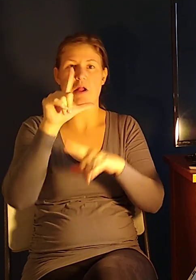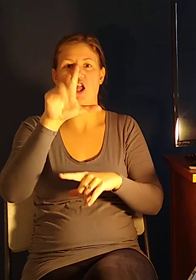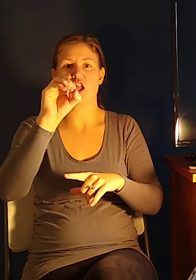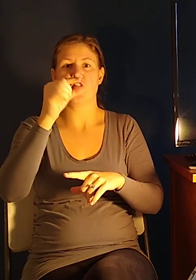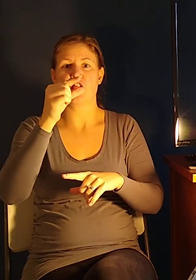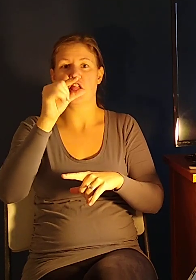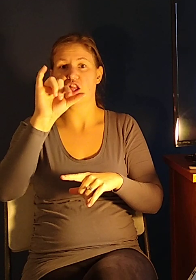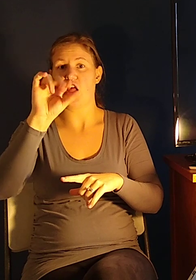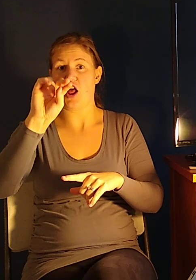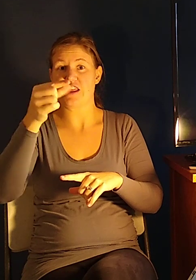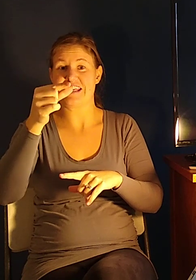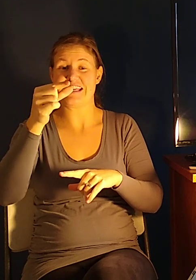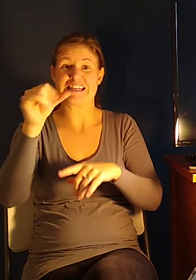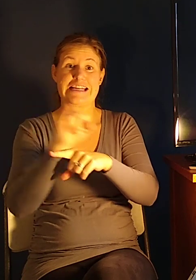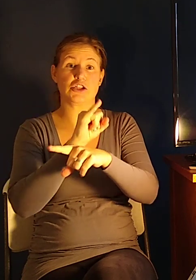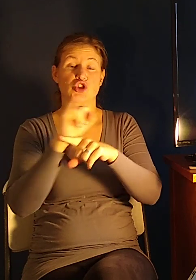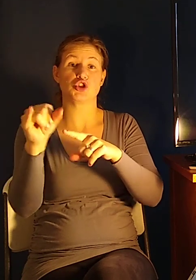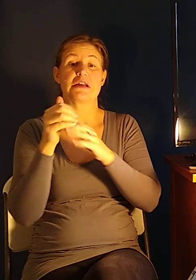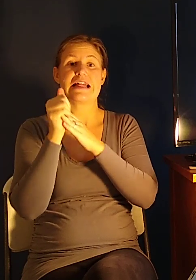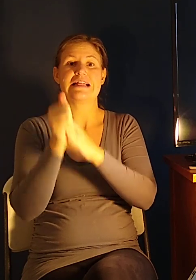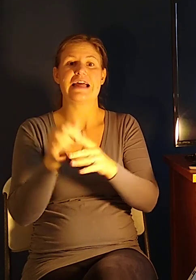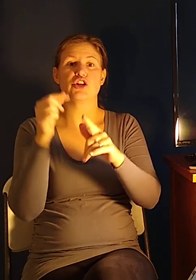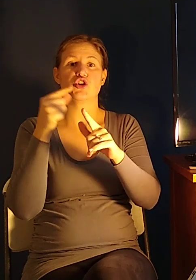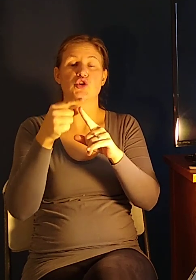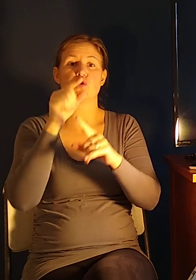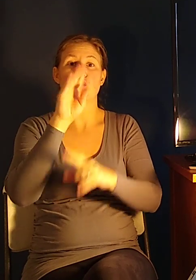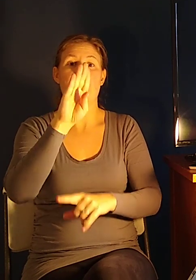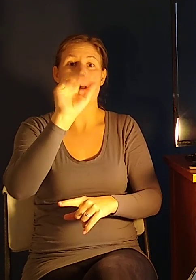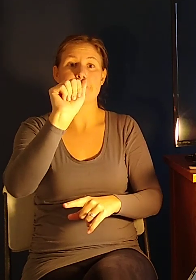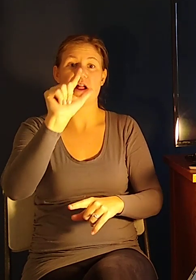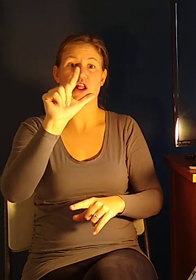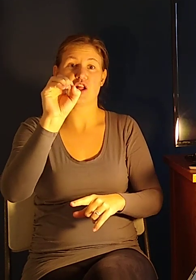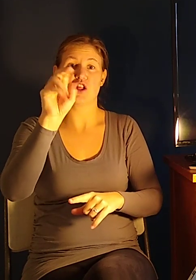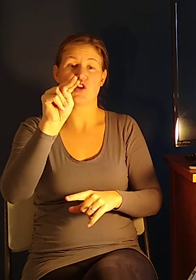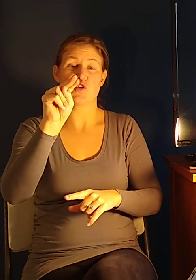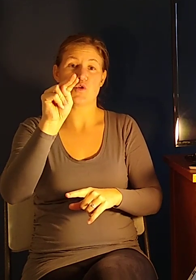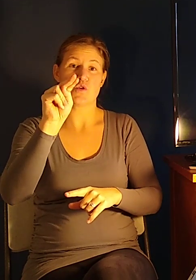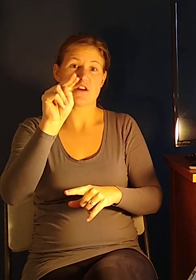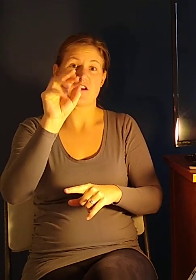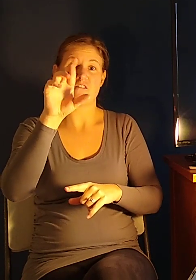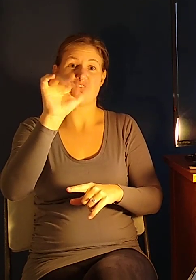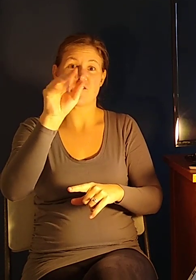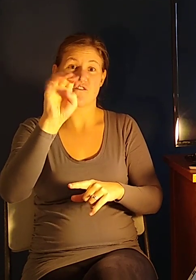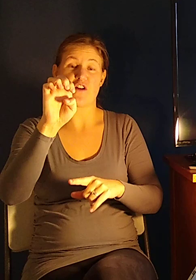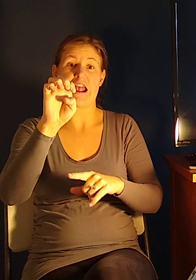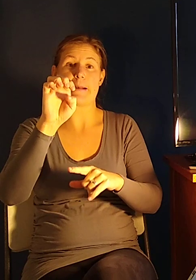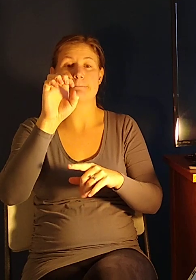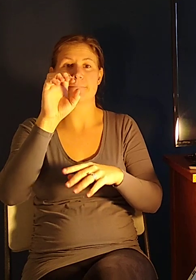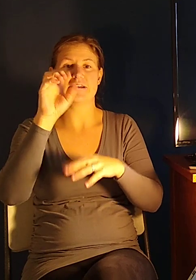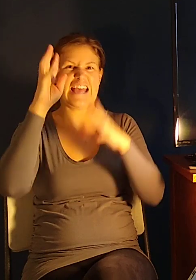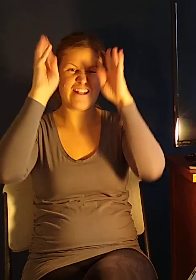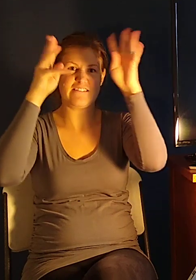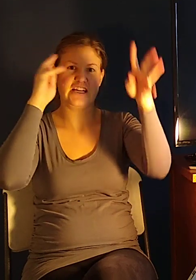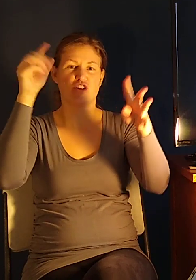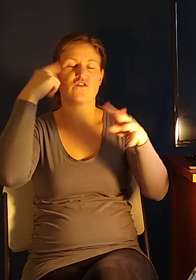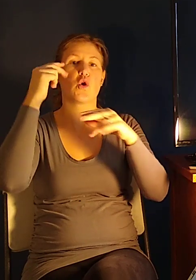industry led to the balloon frame innovation in construction for houses and other